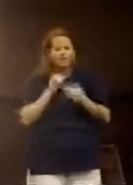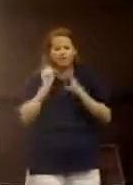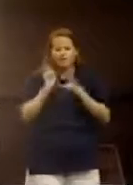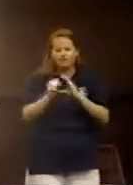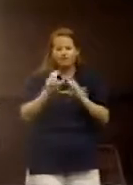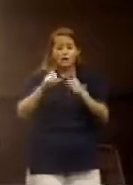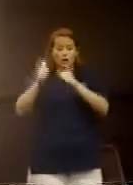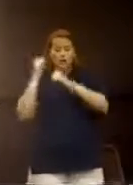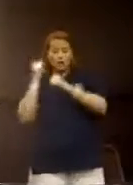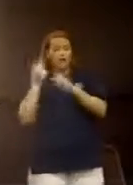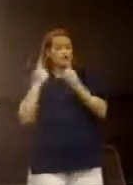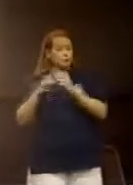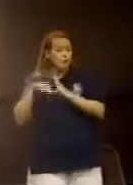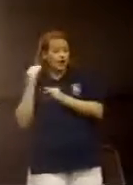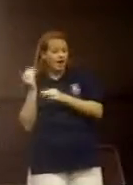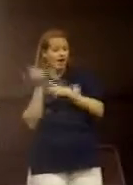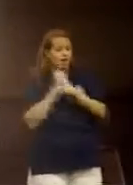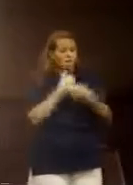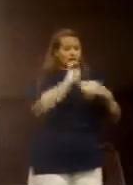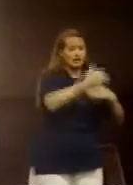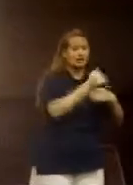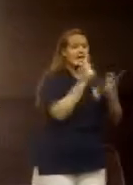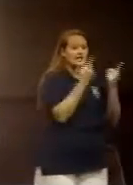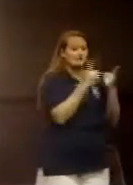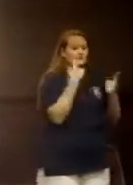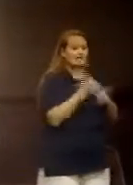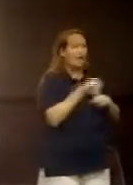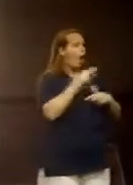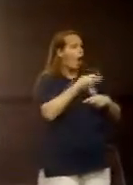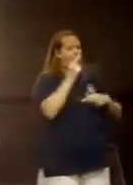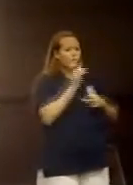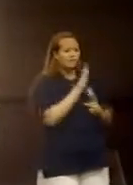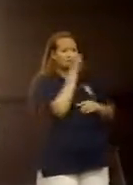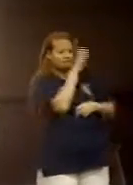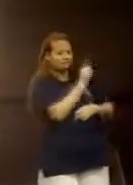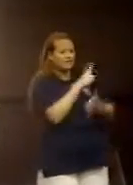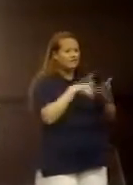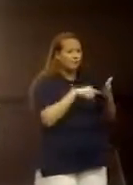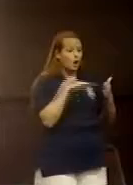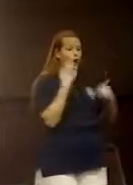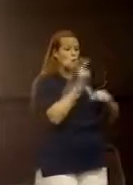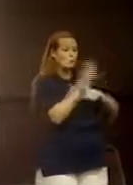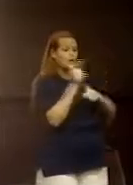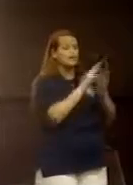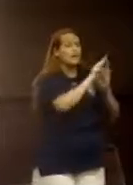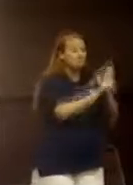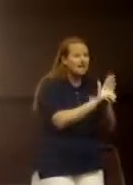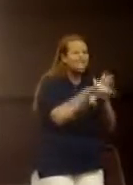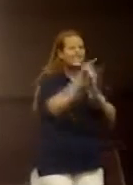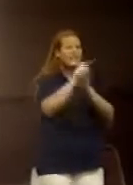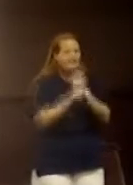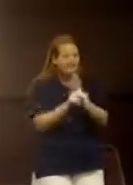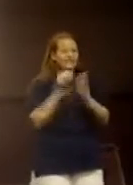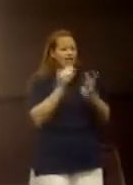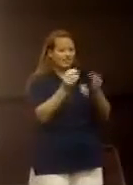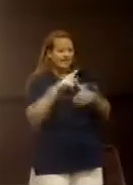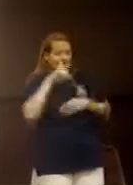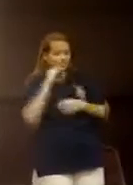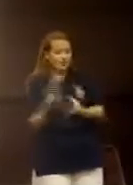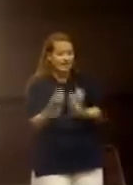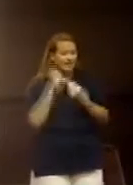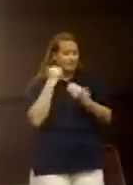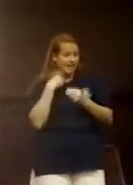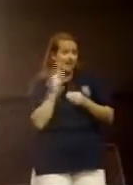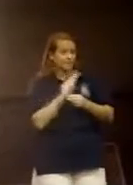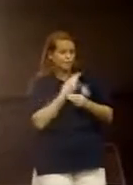go back, they'd try it out, they'd come to the next meeting and they would say, oh, guess what, we used, you know, ment and ness, and the kids were giving it back to us like